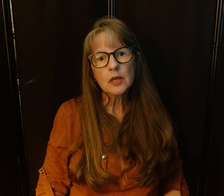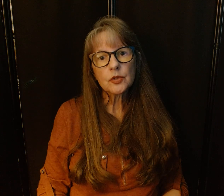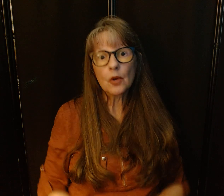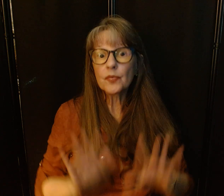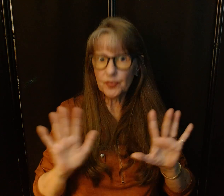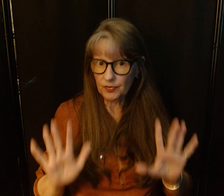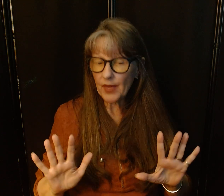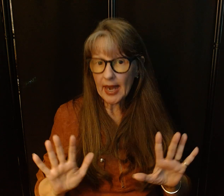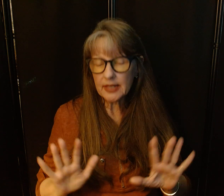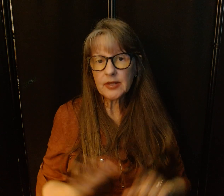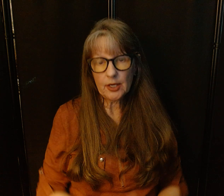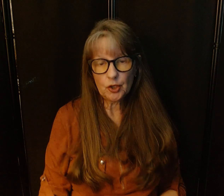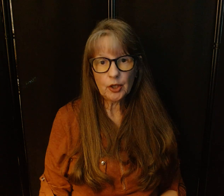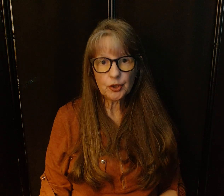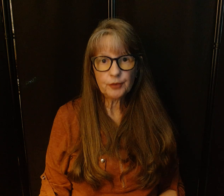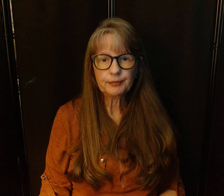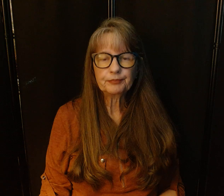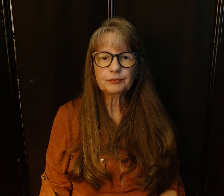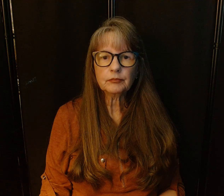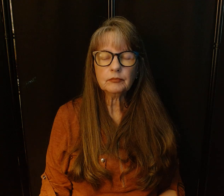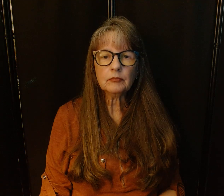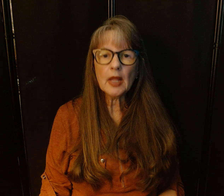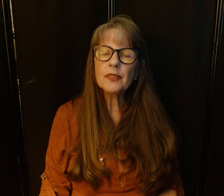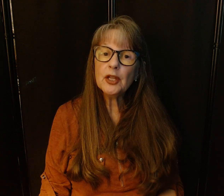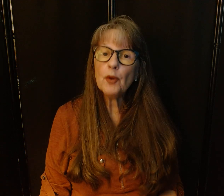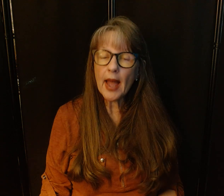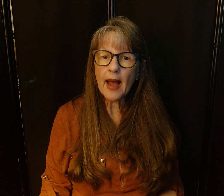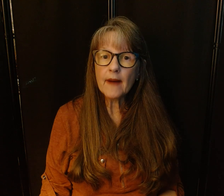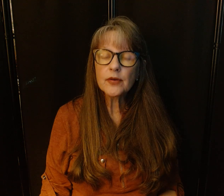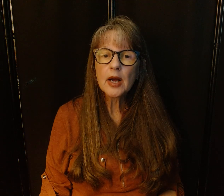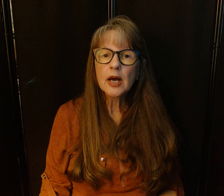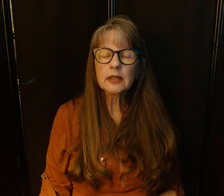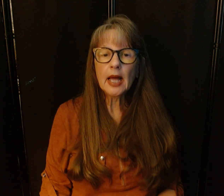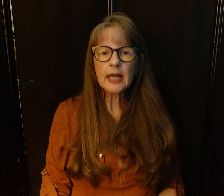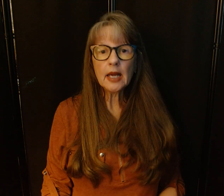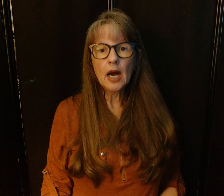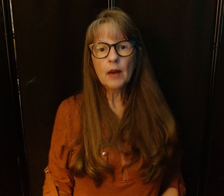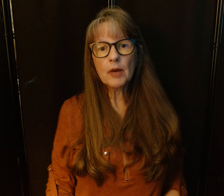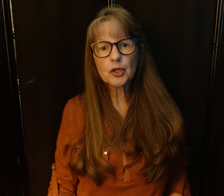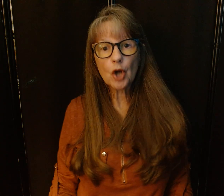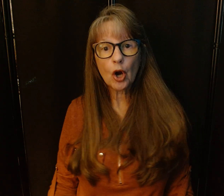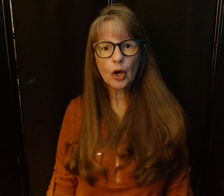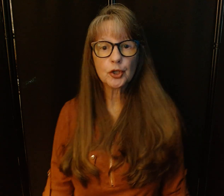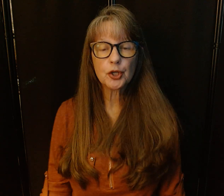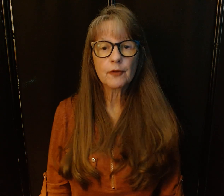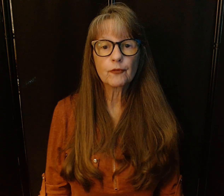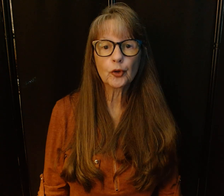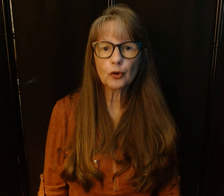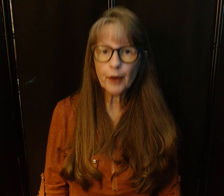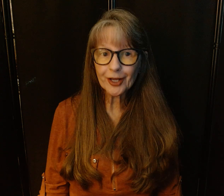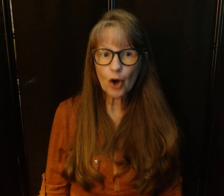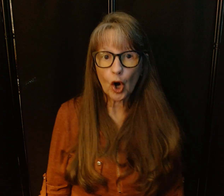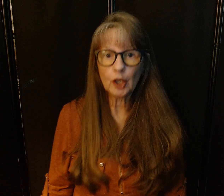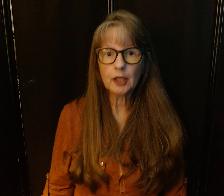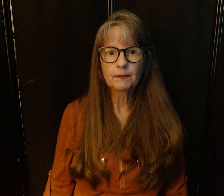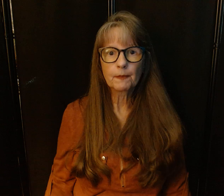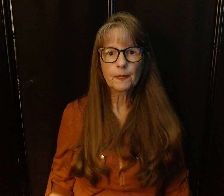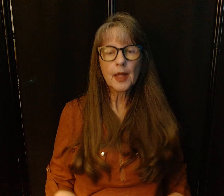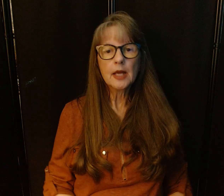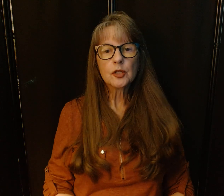So that is that charge. Then you have like a charge for your credit card.